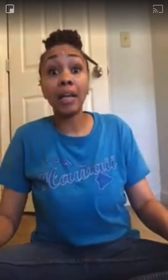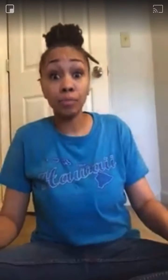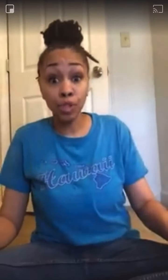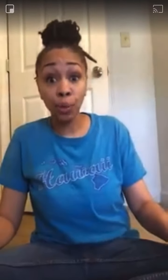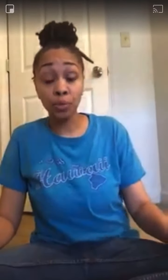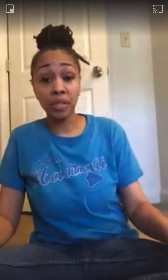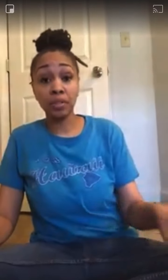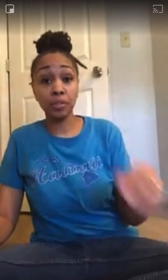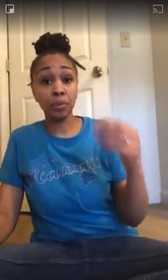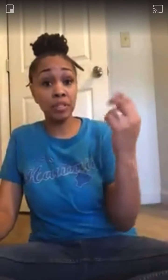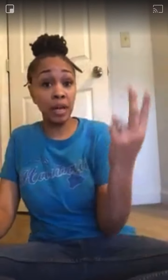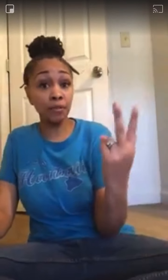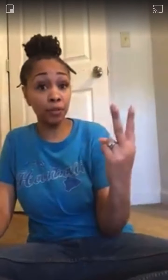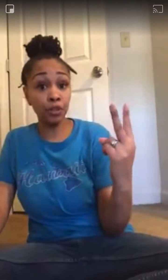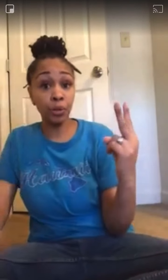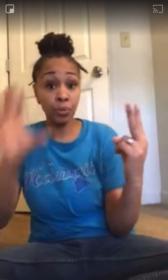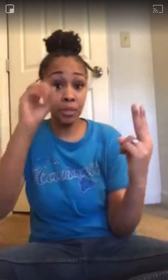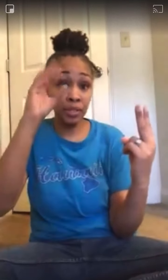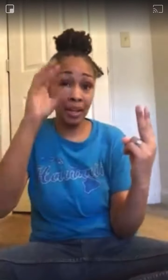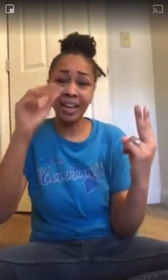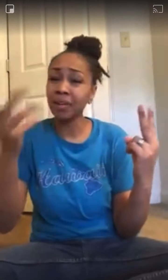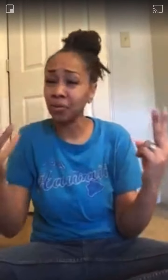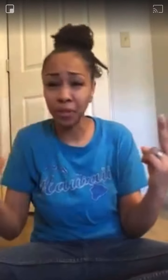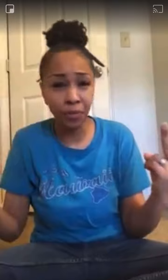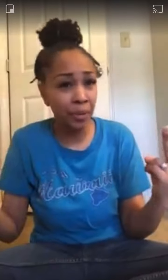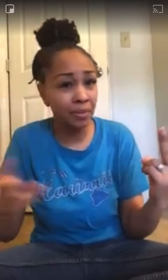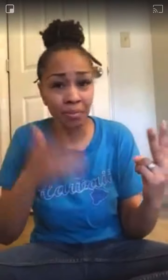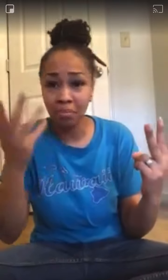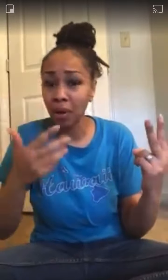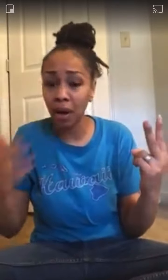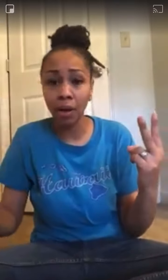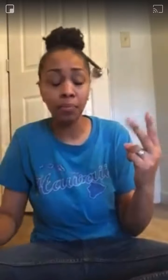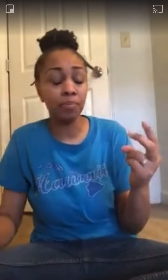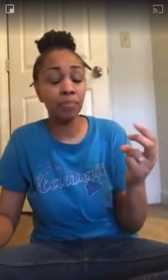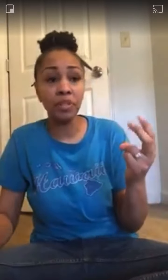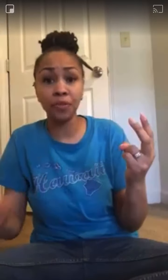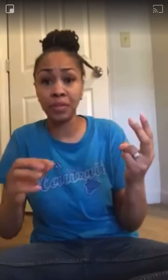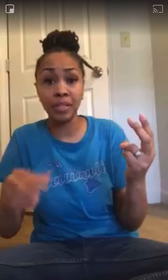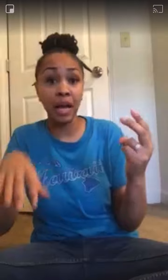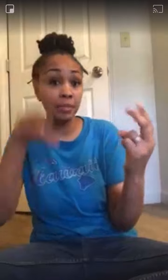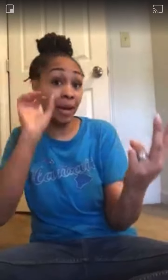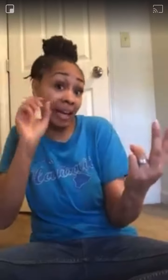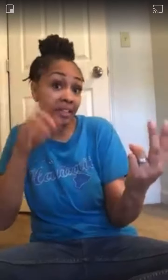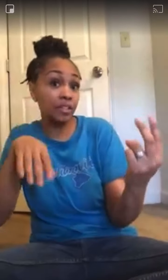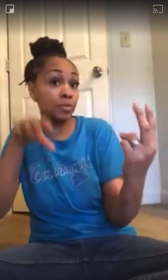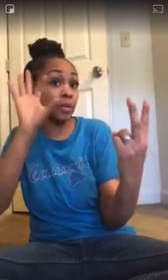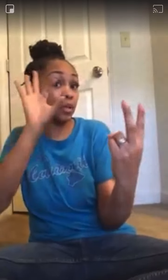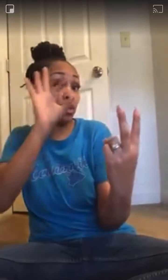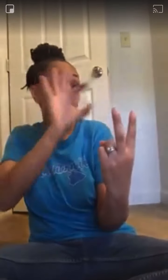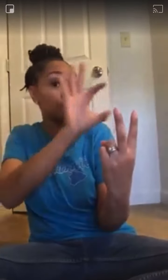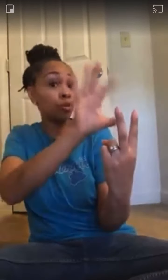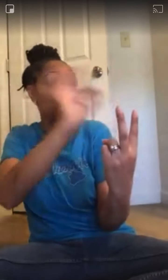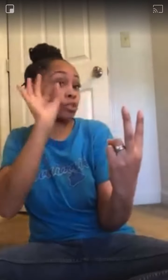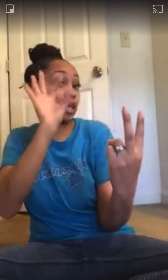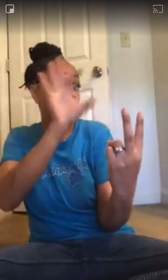am chosen. So the sign for chosen, and I saw different signs, but I like this one. So it's like you're